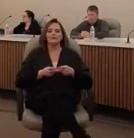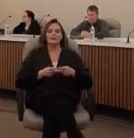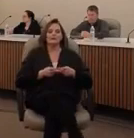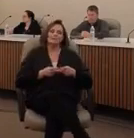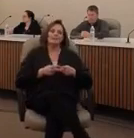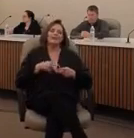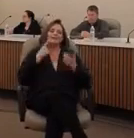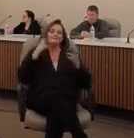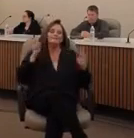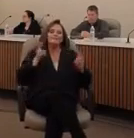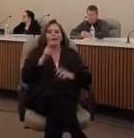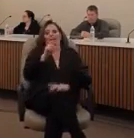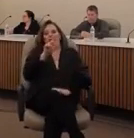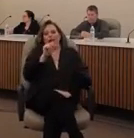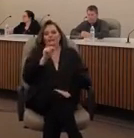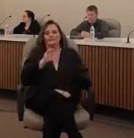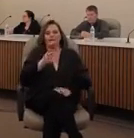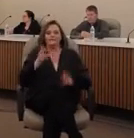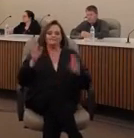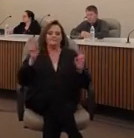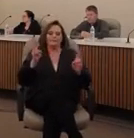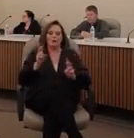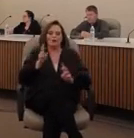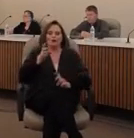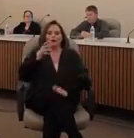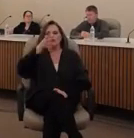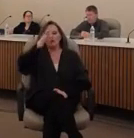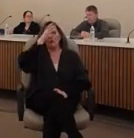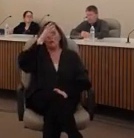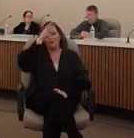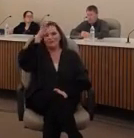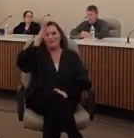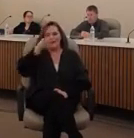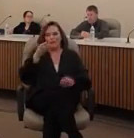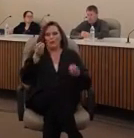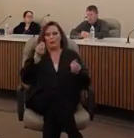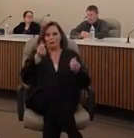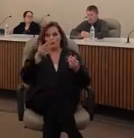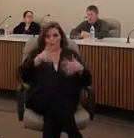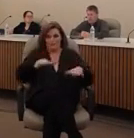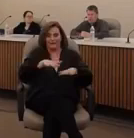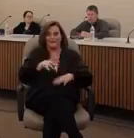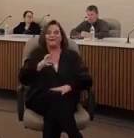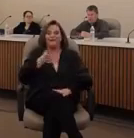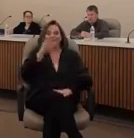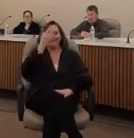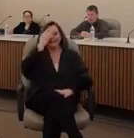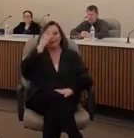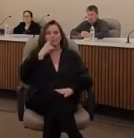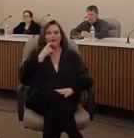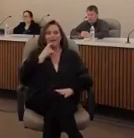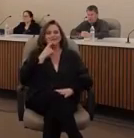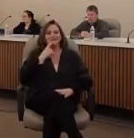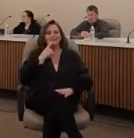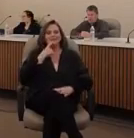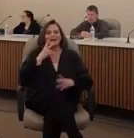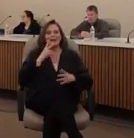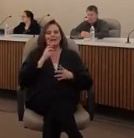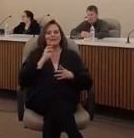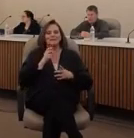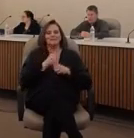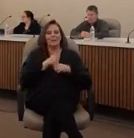people usually refer to them, grandfathered properties. They realized that it creates a hardship, especially for